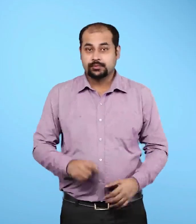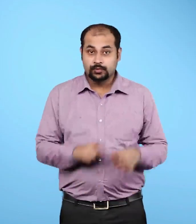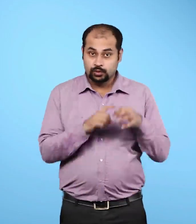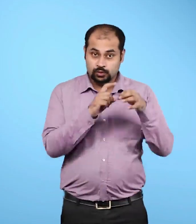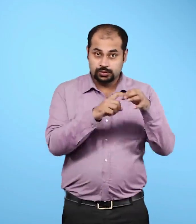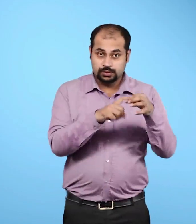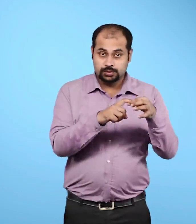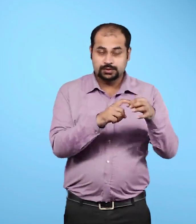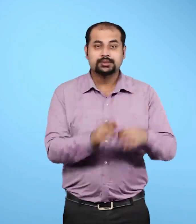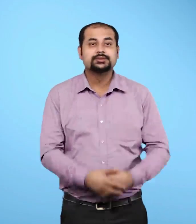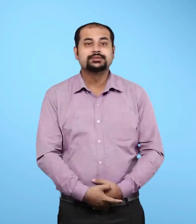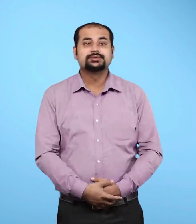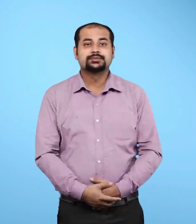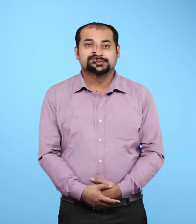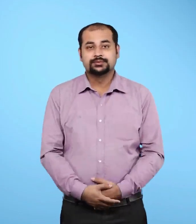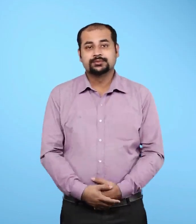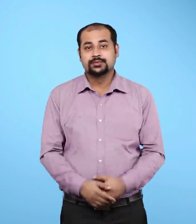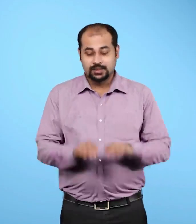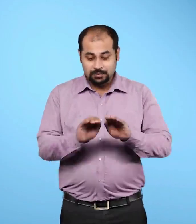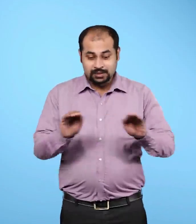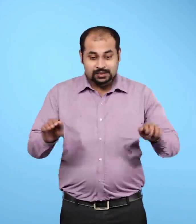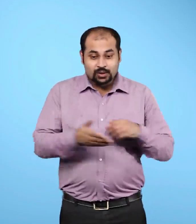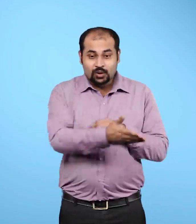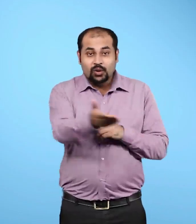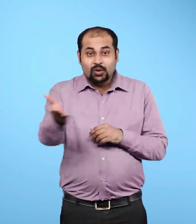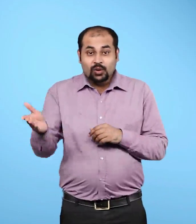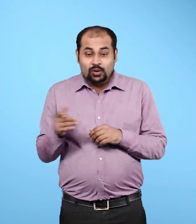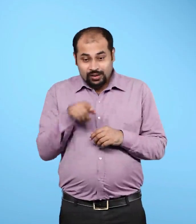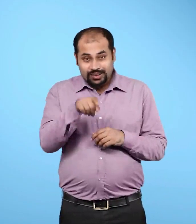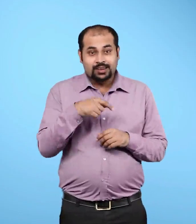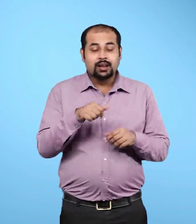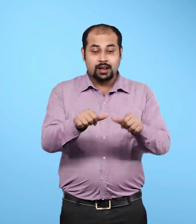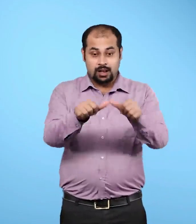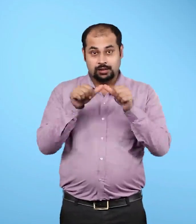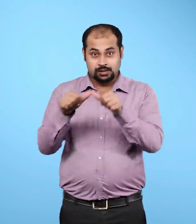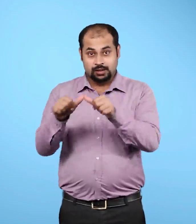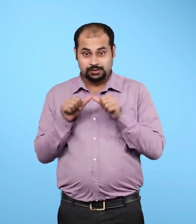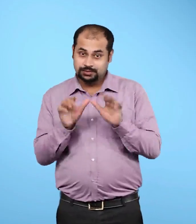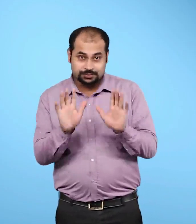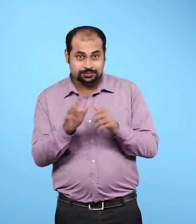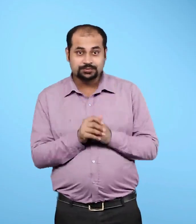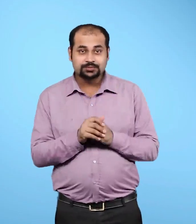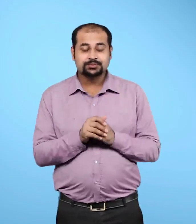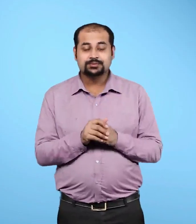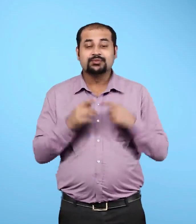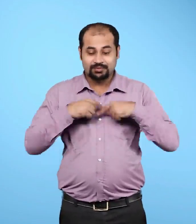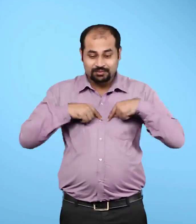Question 1. Now you find how many necklaces and loose beads the